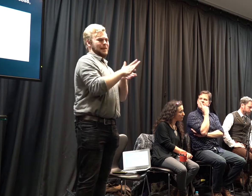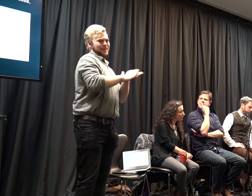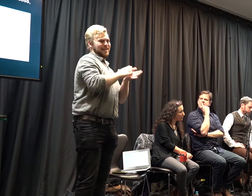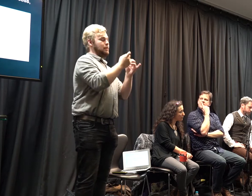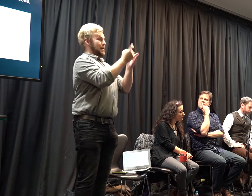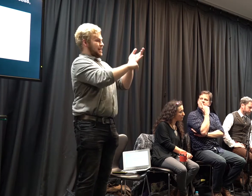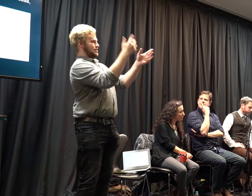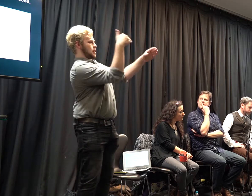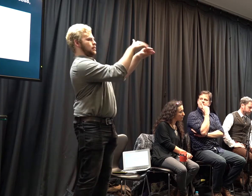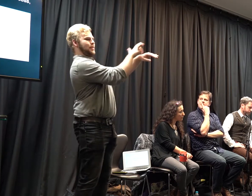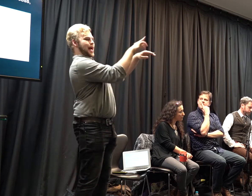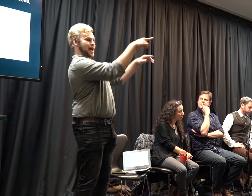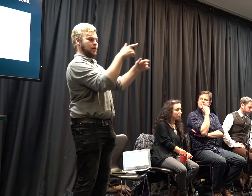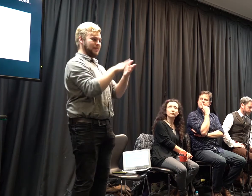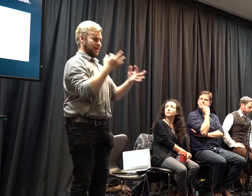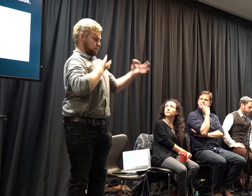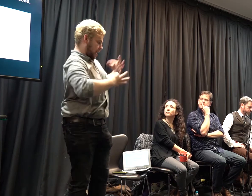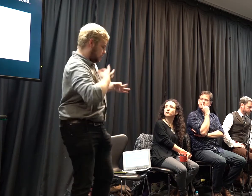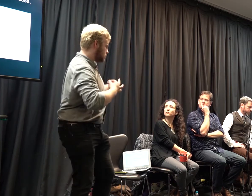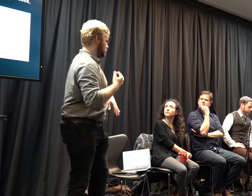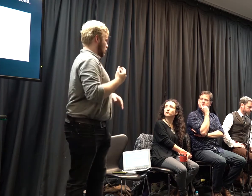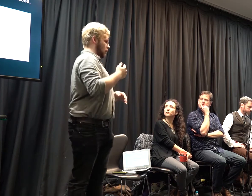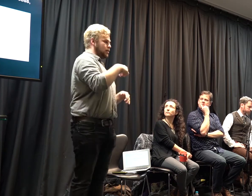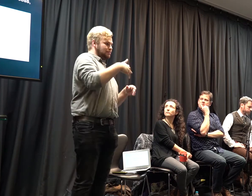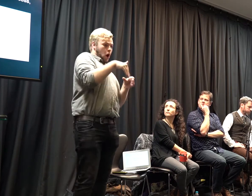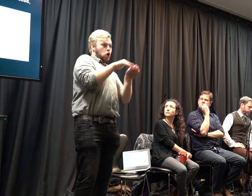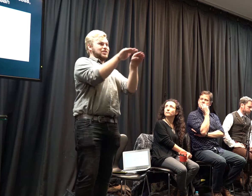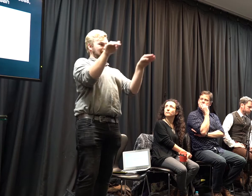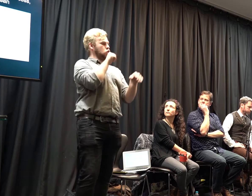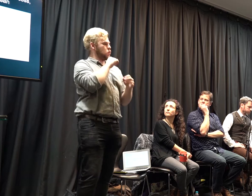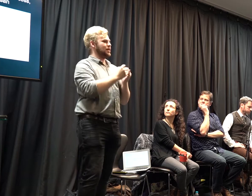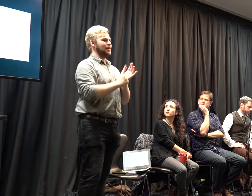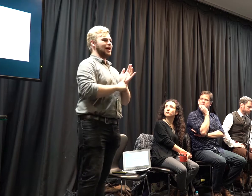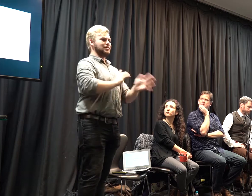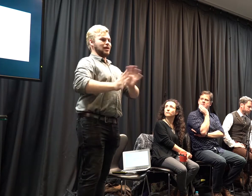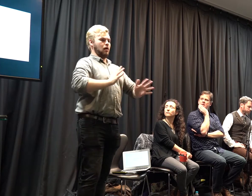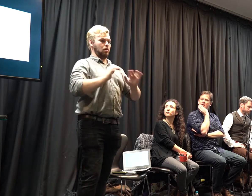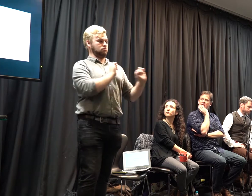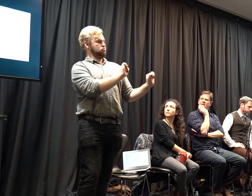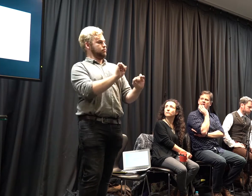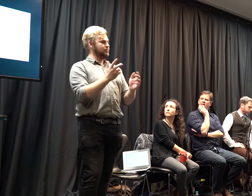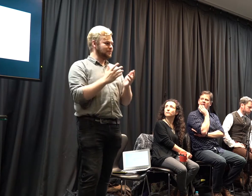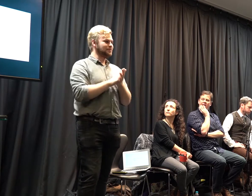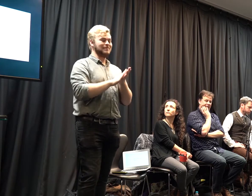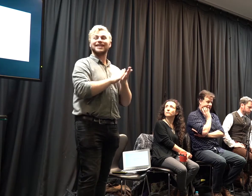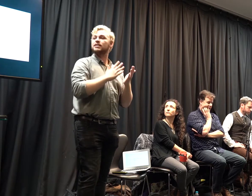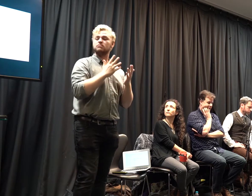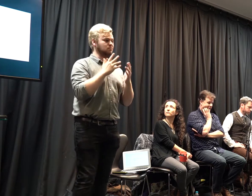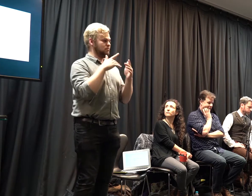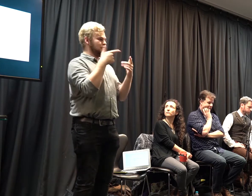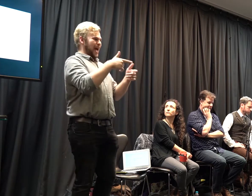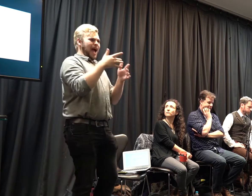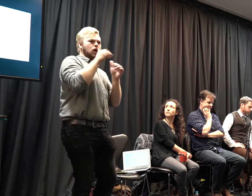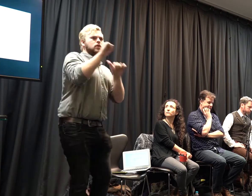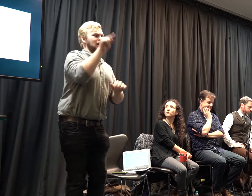deaf theatre. And by this I mean integrated theatre, actors who are on stage using